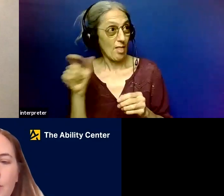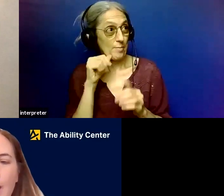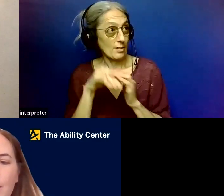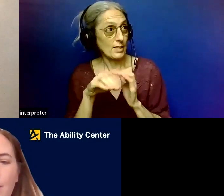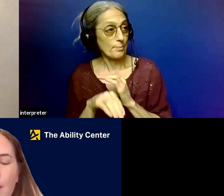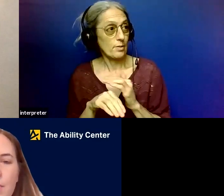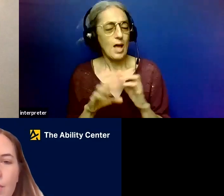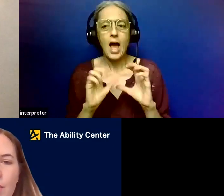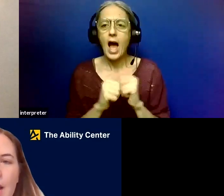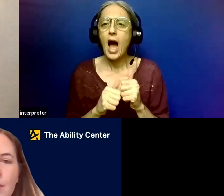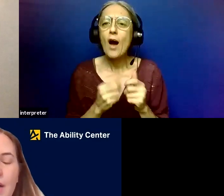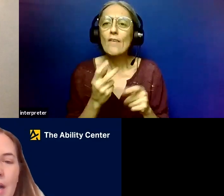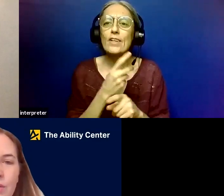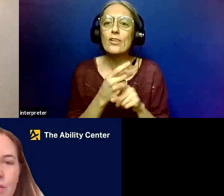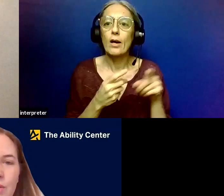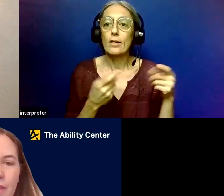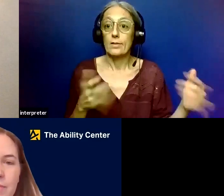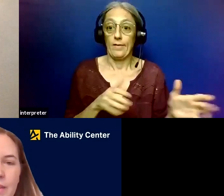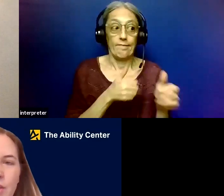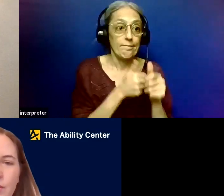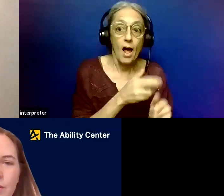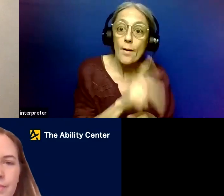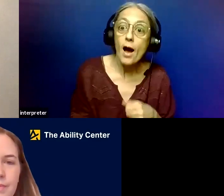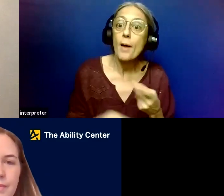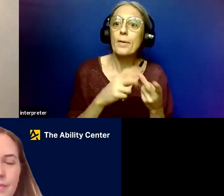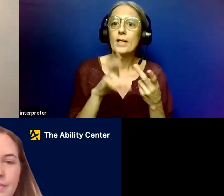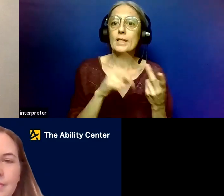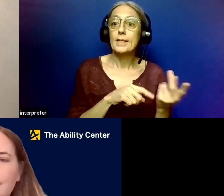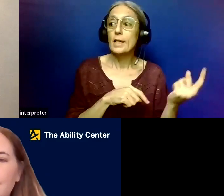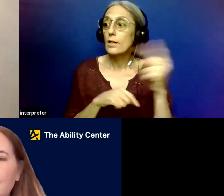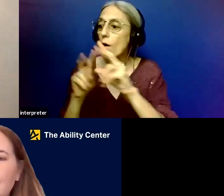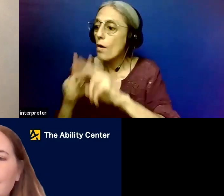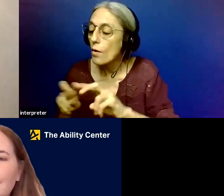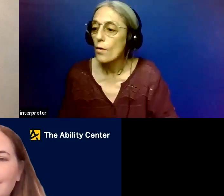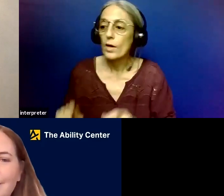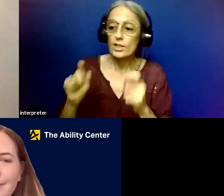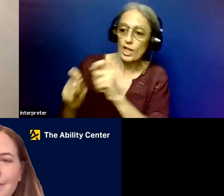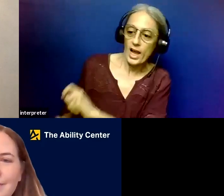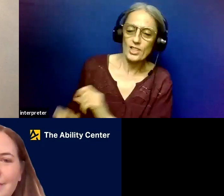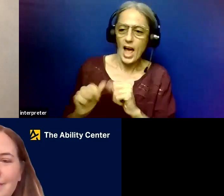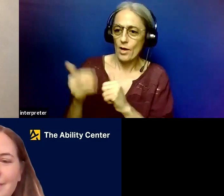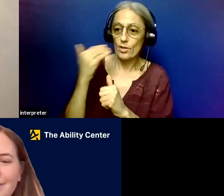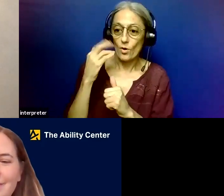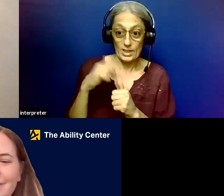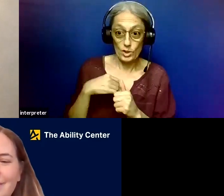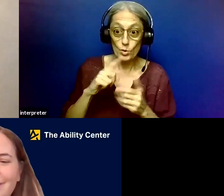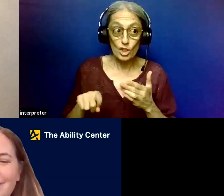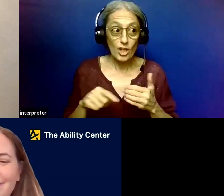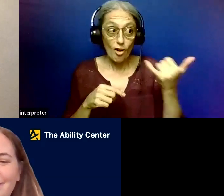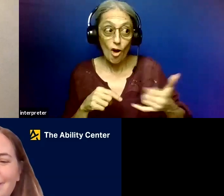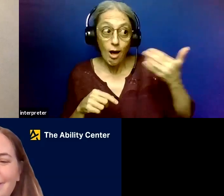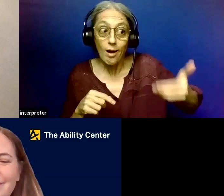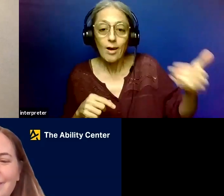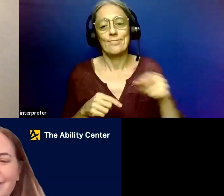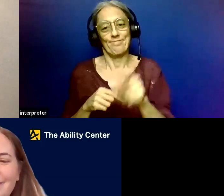gone back to check, or how do you know that they've made the change? I have gone back to check. Sometimes